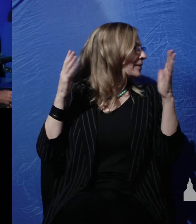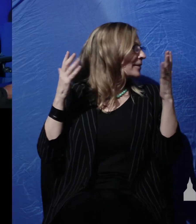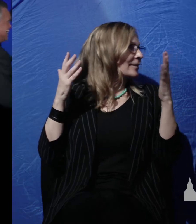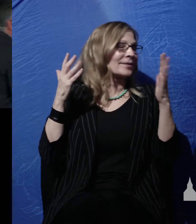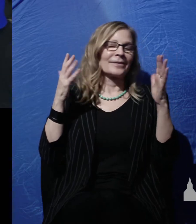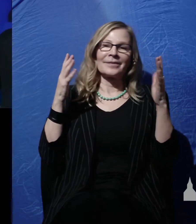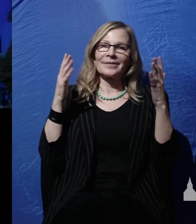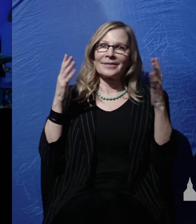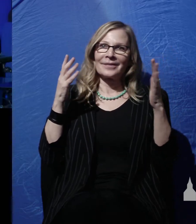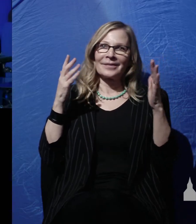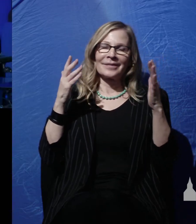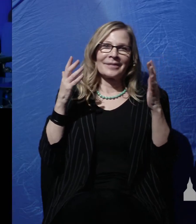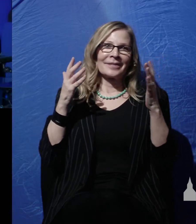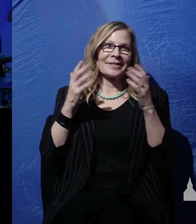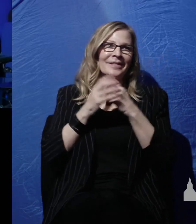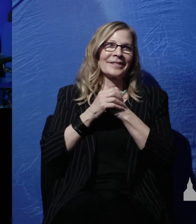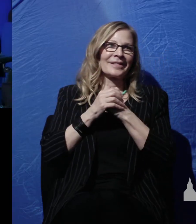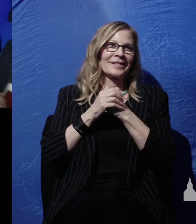Thank you.